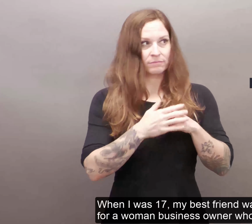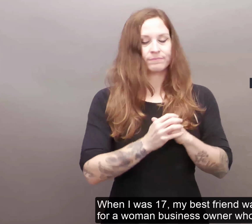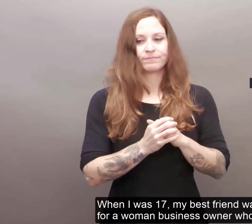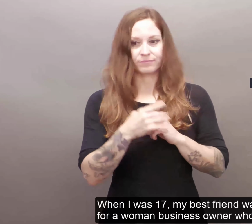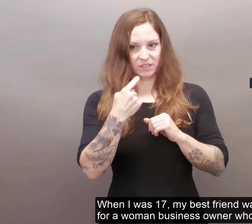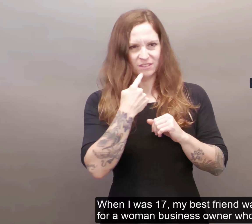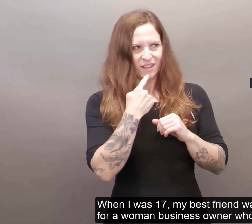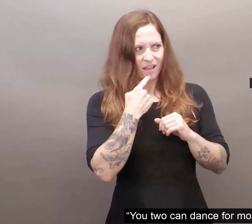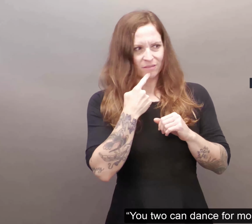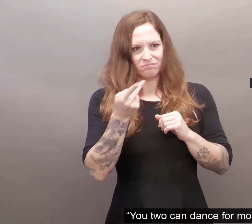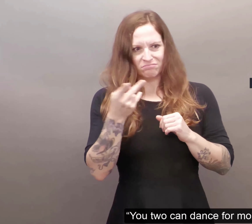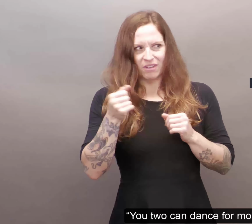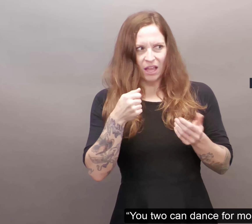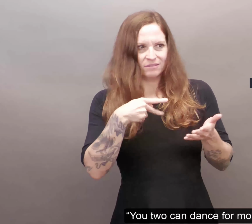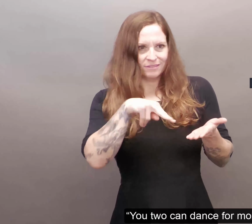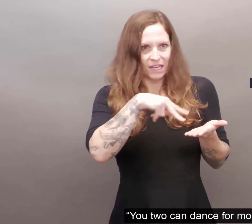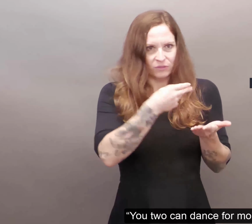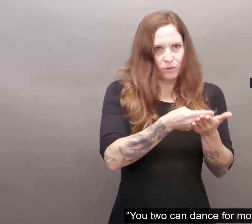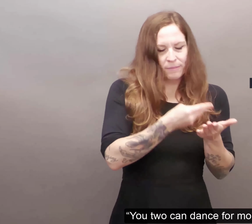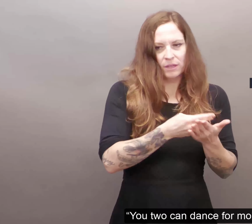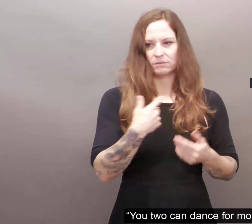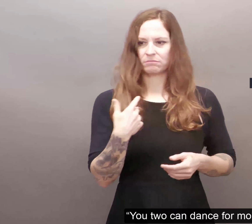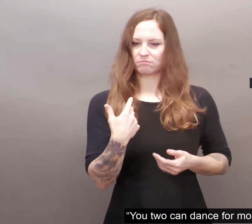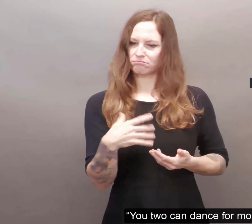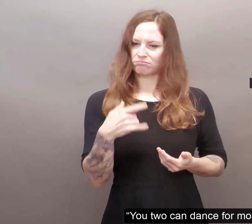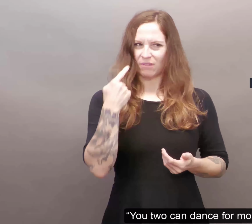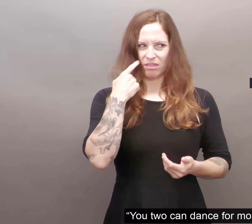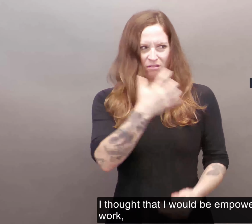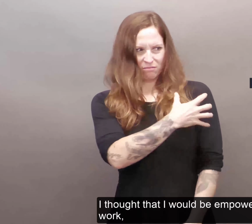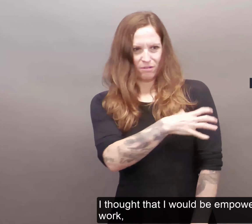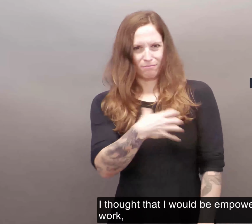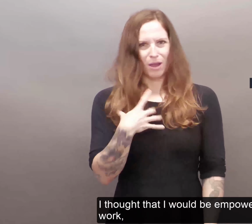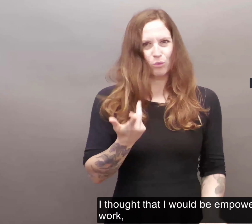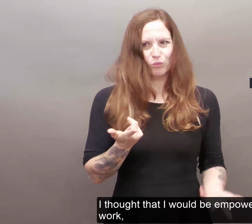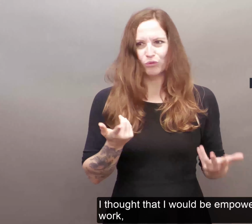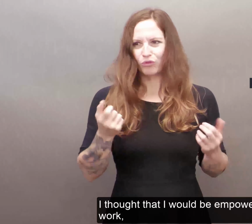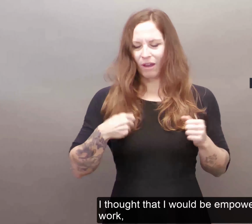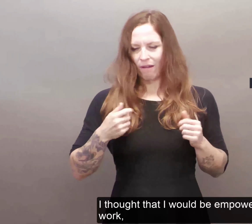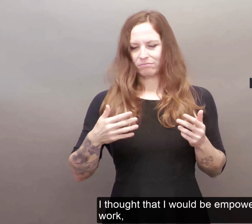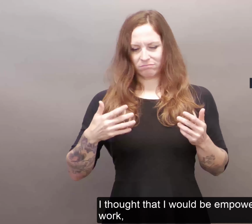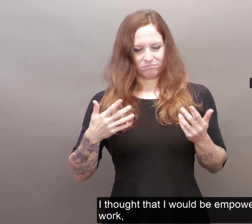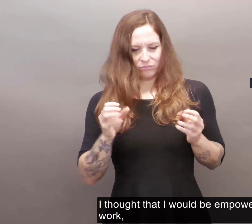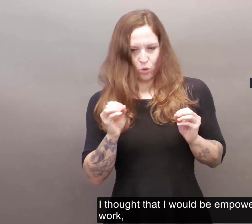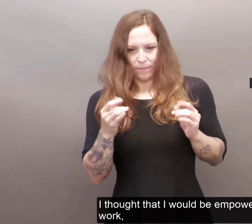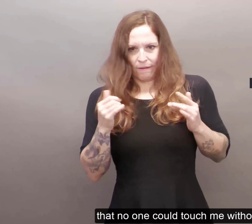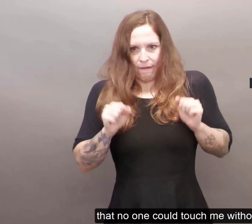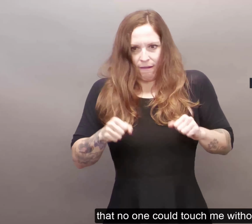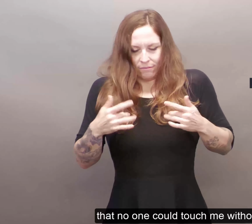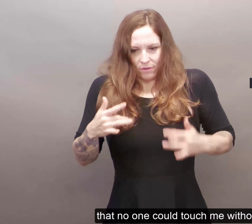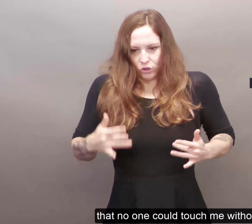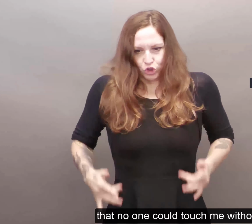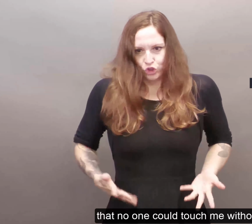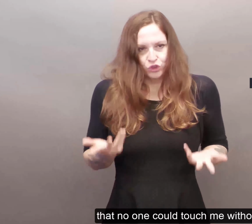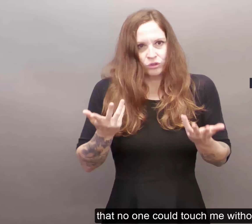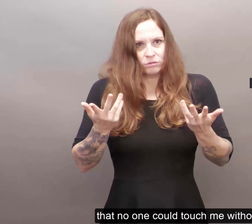best friend was working for a woman business owner who said, "You two can dance for money." I thought that I could be empowered by the work,